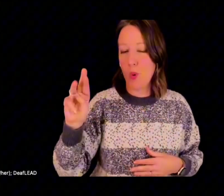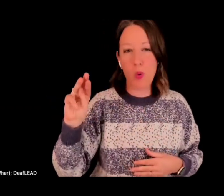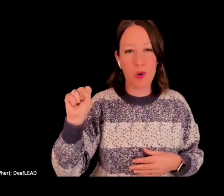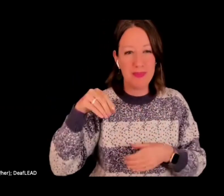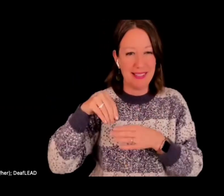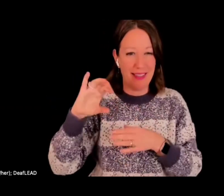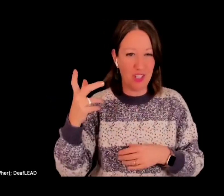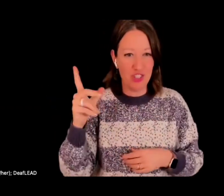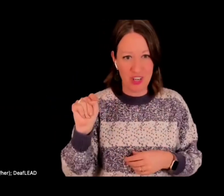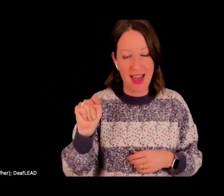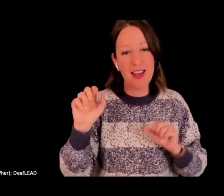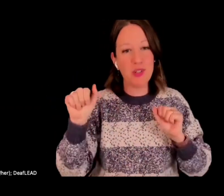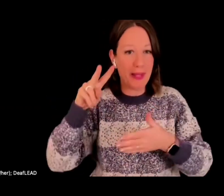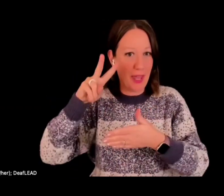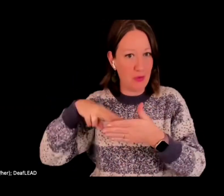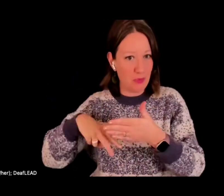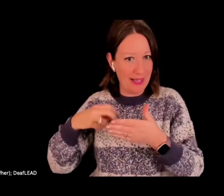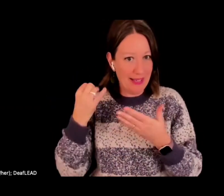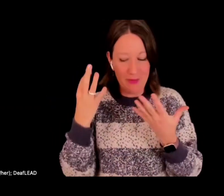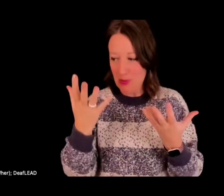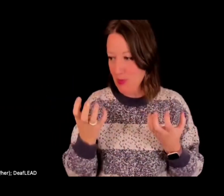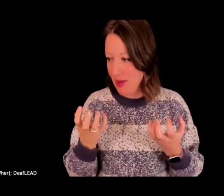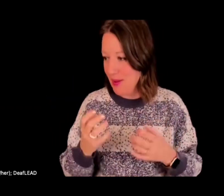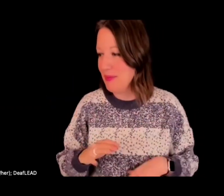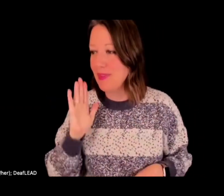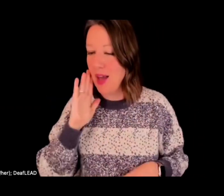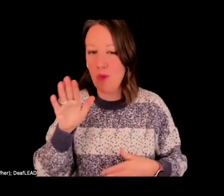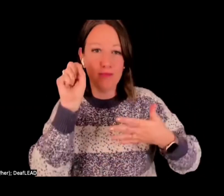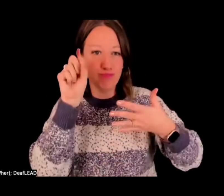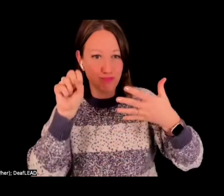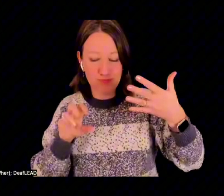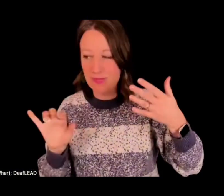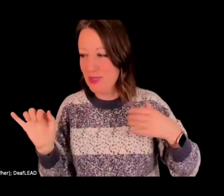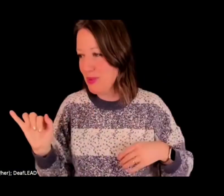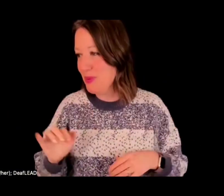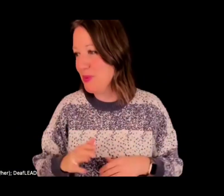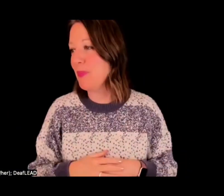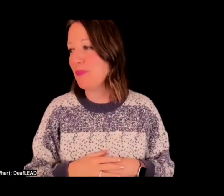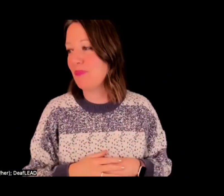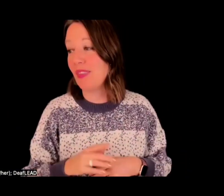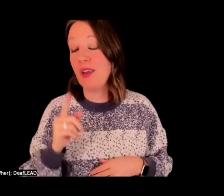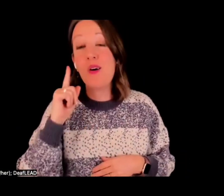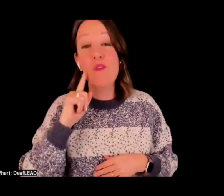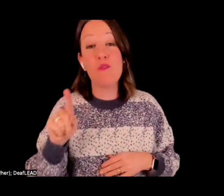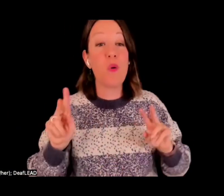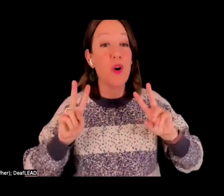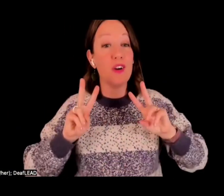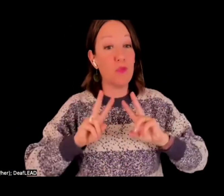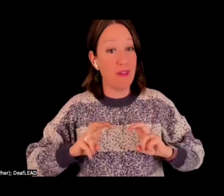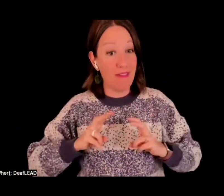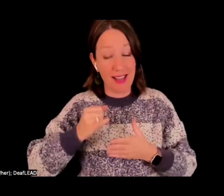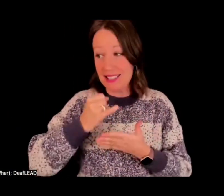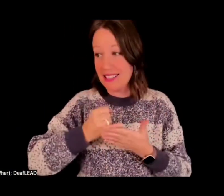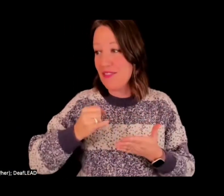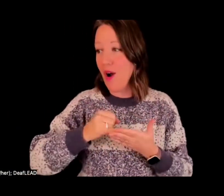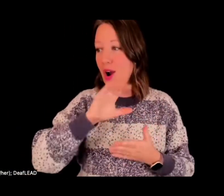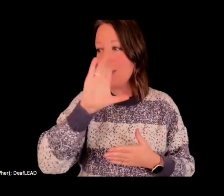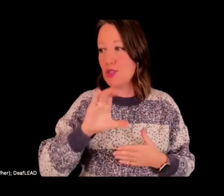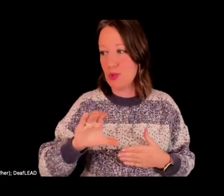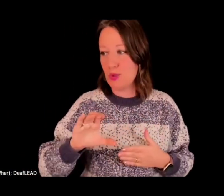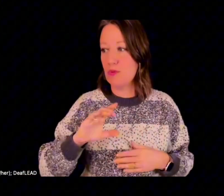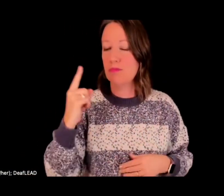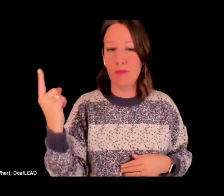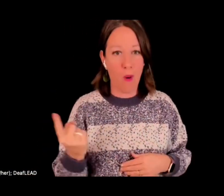I just uploaded it to the chat there, the group norms. You can read if you'd like to. I will also go through them each.